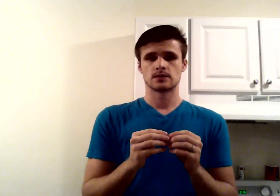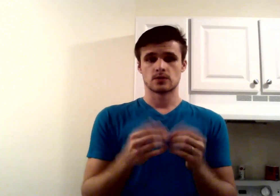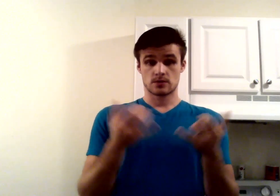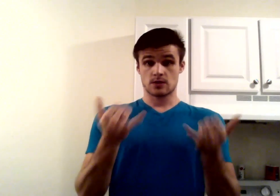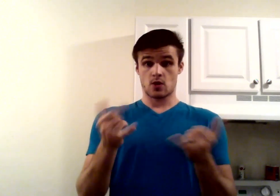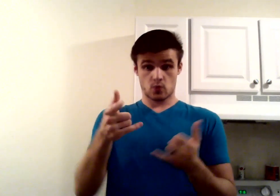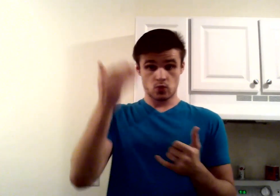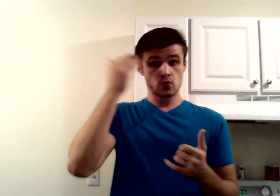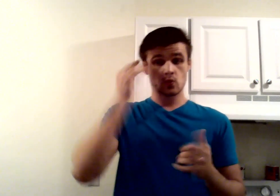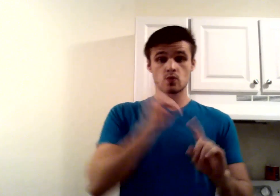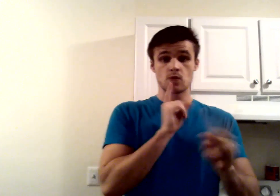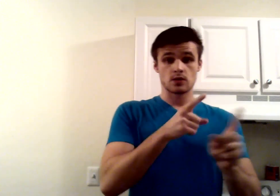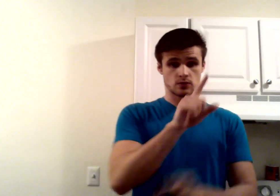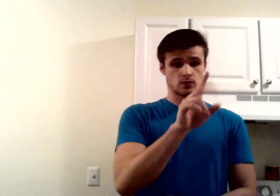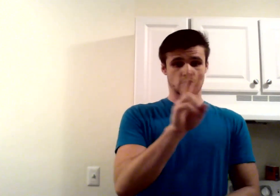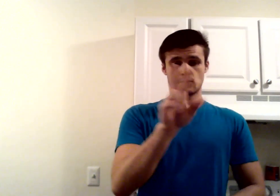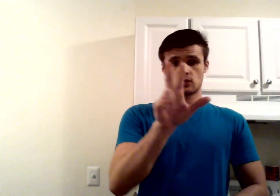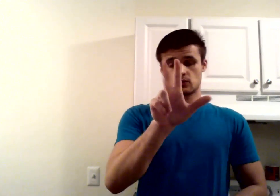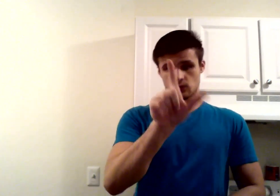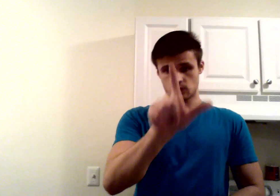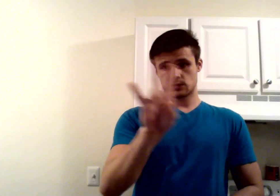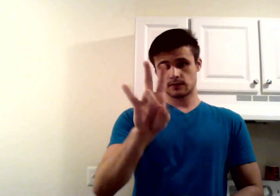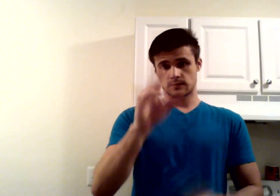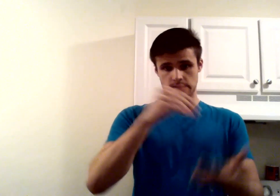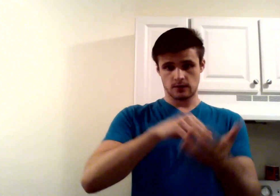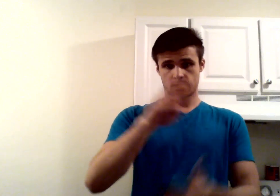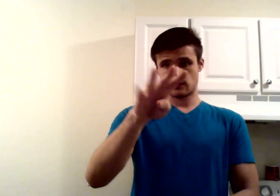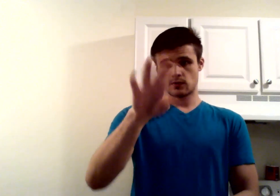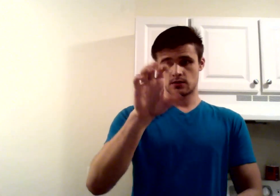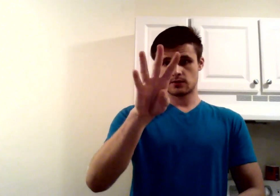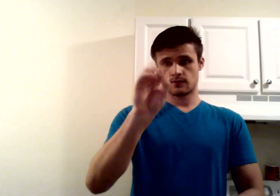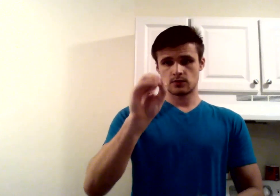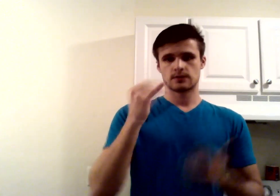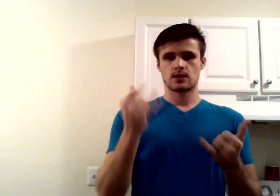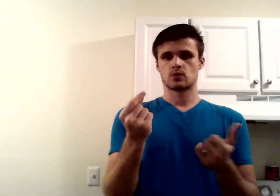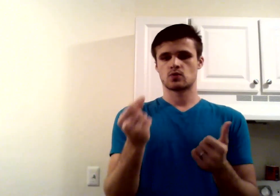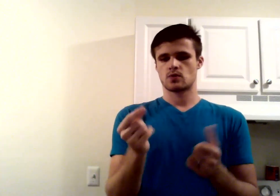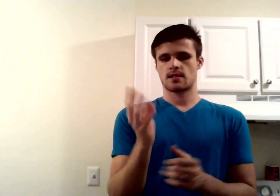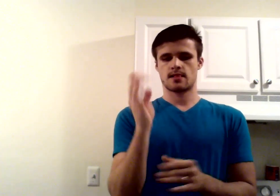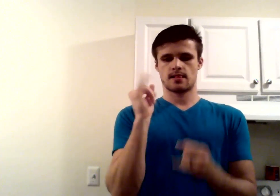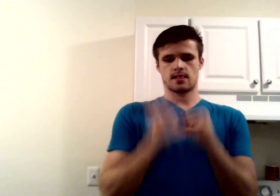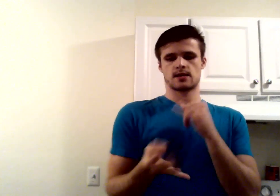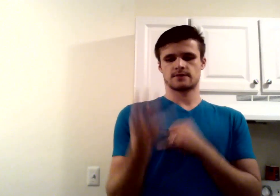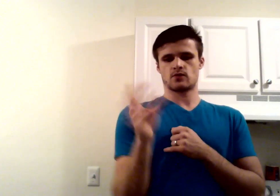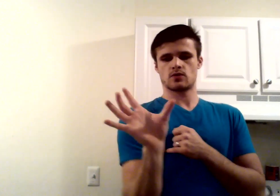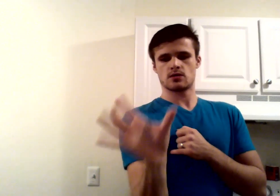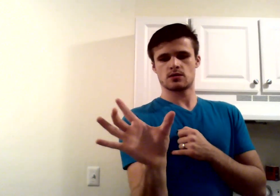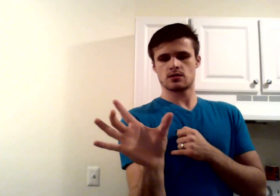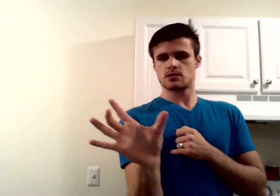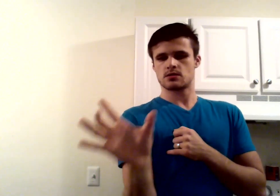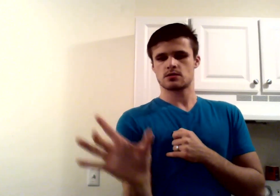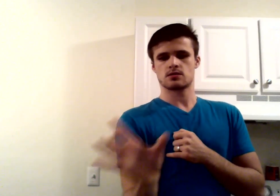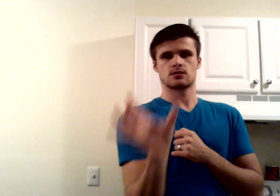already, 27,440, we're going to take four last 4 digits from this number, so it's going to be 7, right,